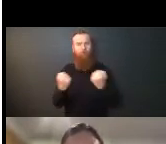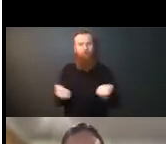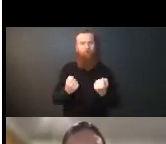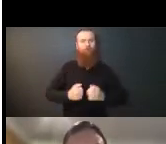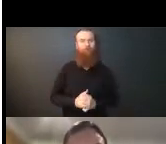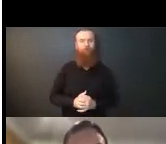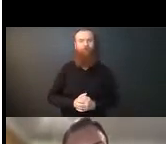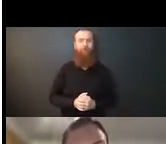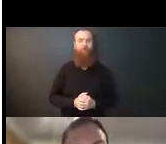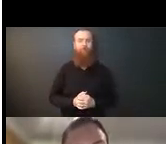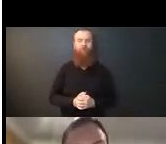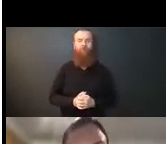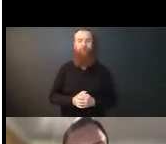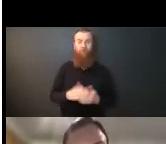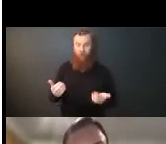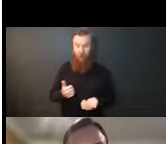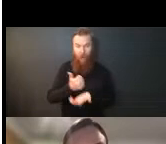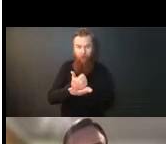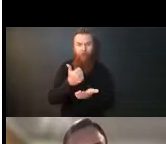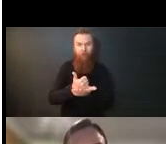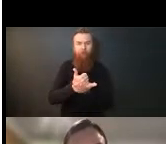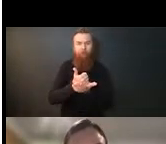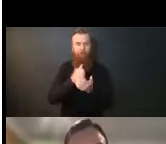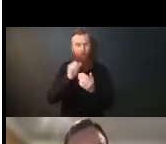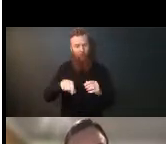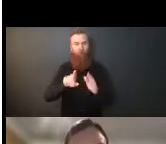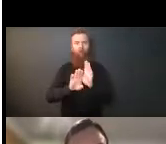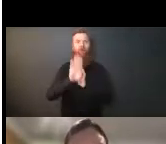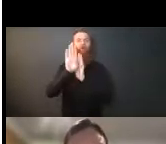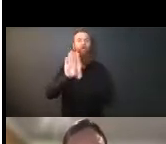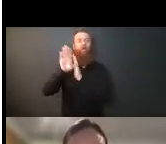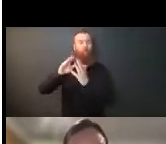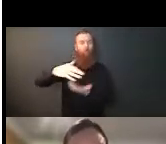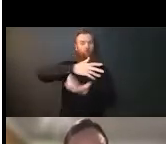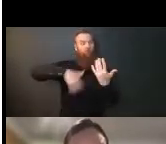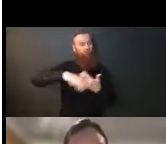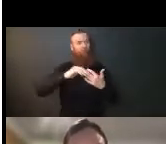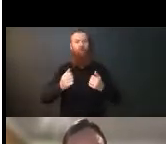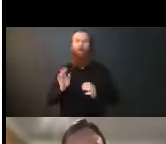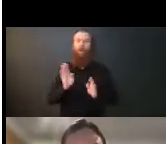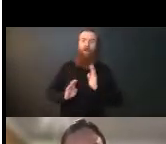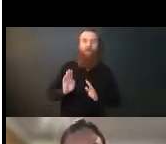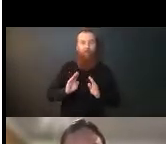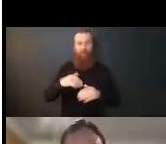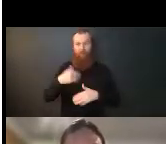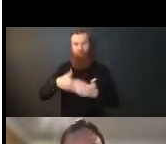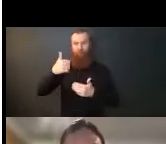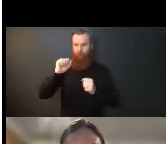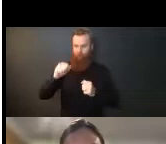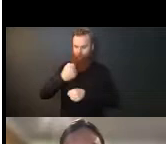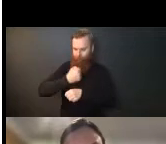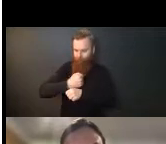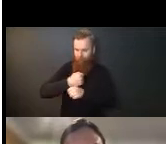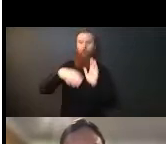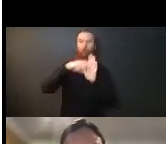ultimately optimize SBC programming and to make sure that children with disabilities and their families and their communities